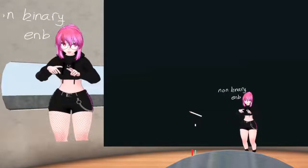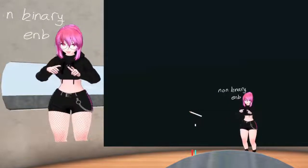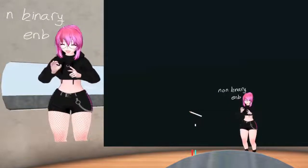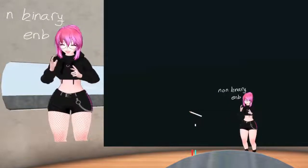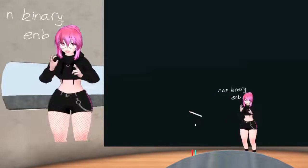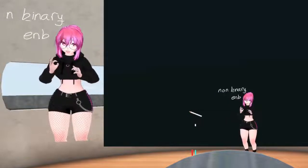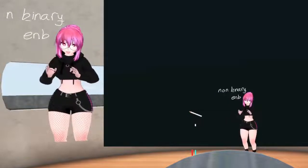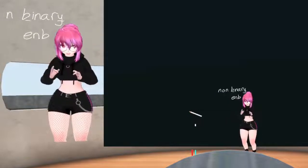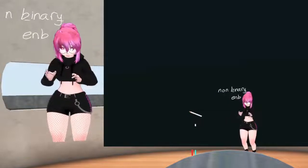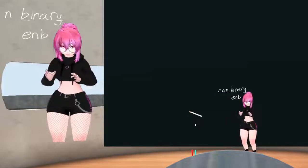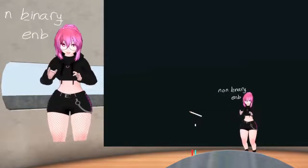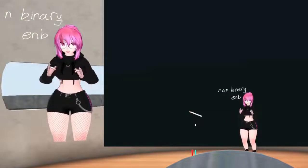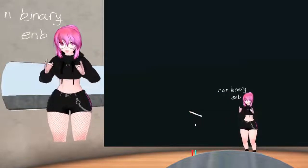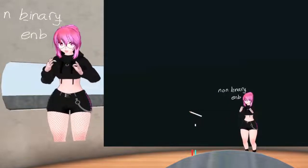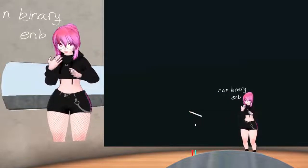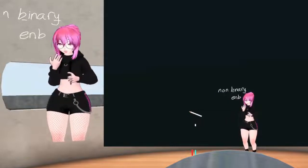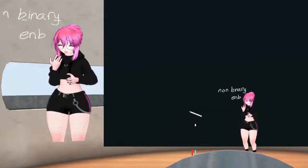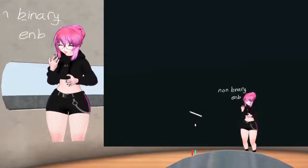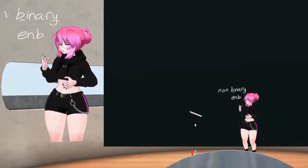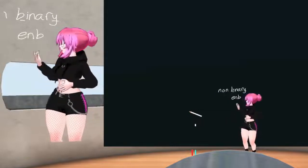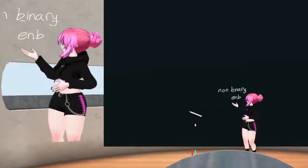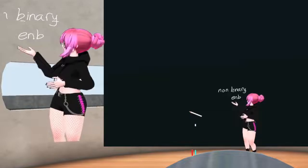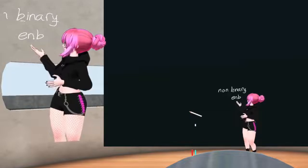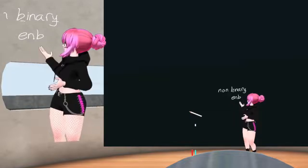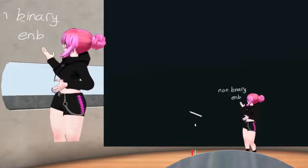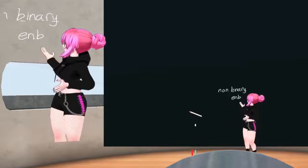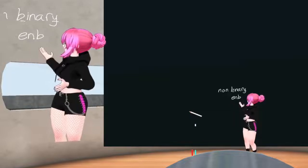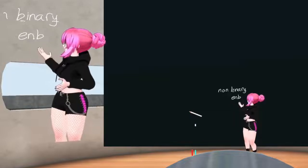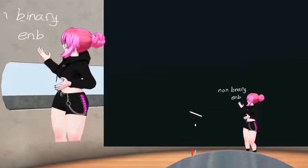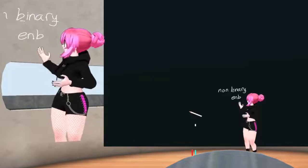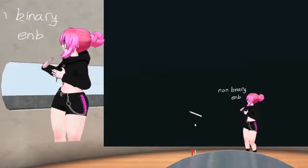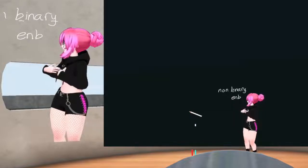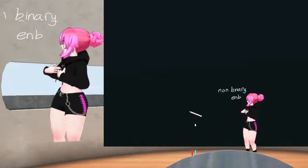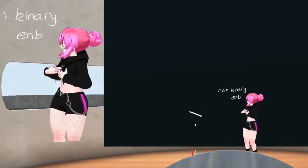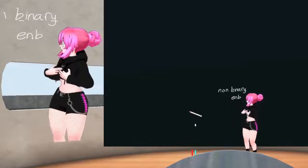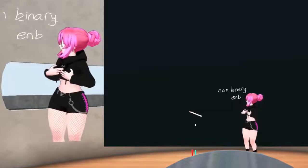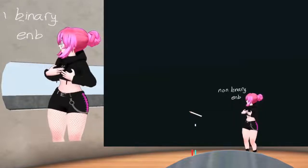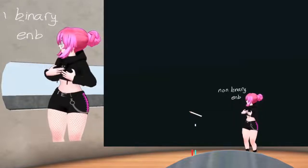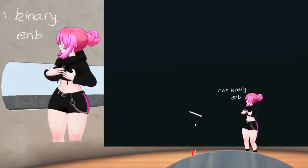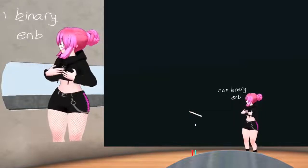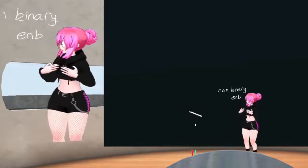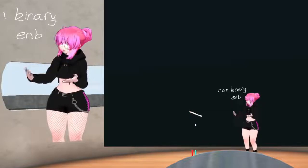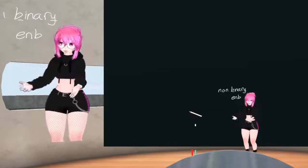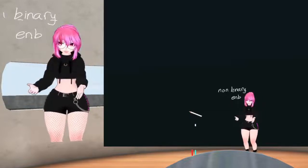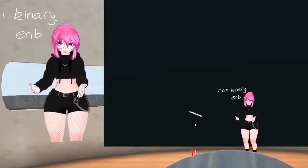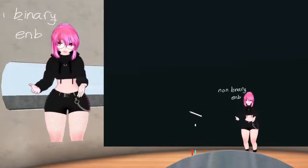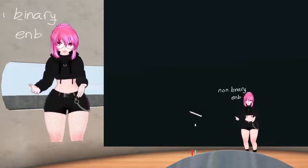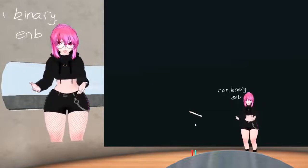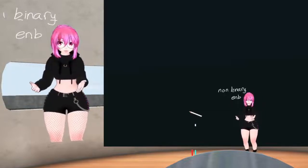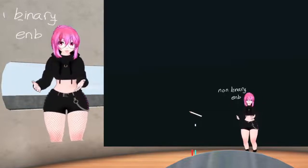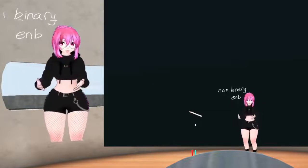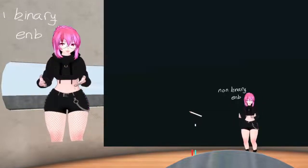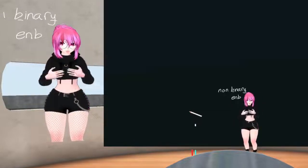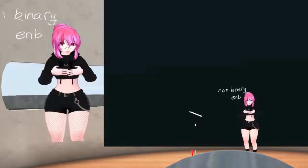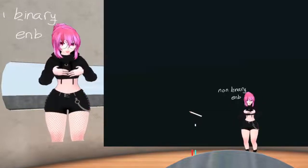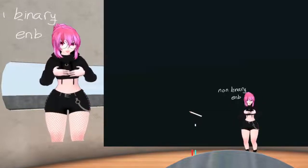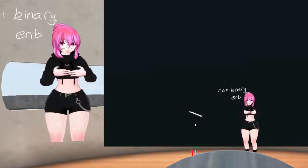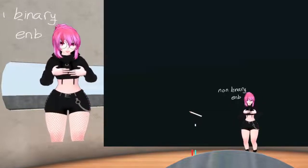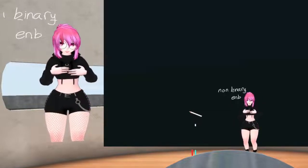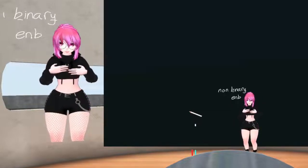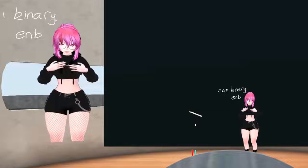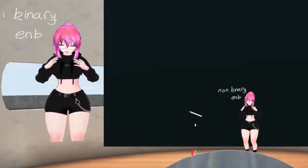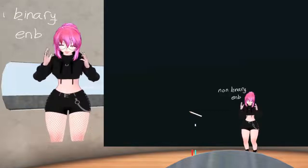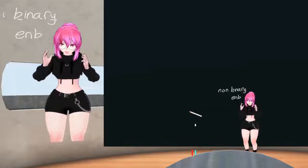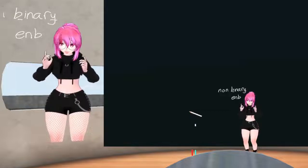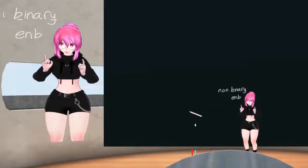non-binary friends explain to me that they would prefer NB, you know, I want I want them to feel included. So I'm not personally